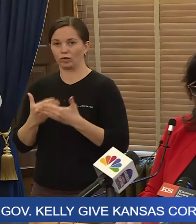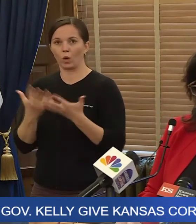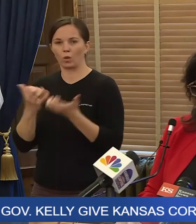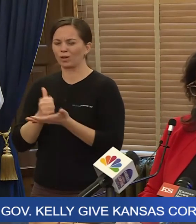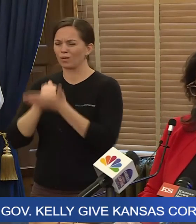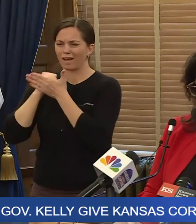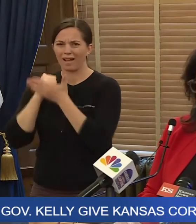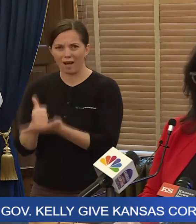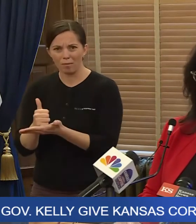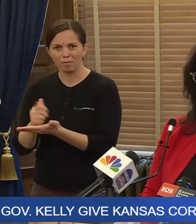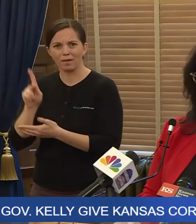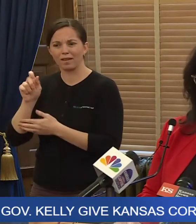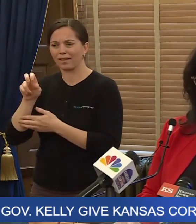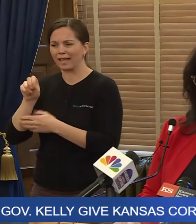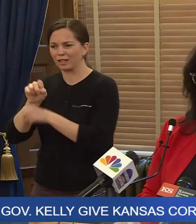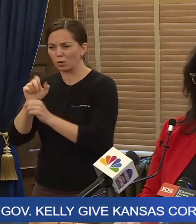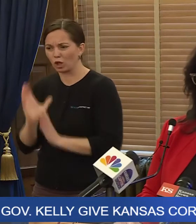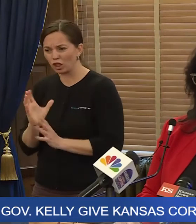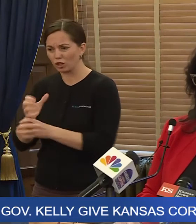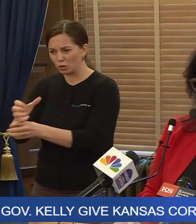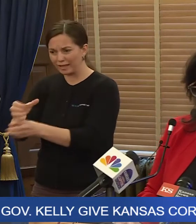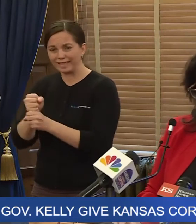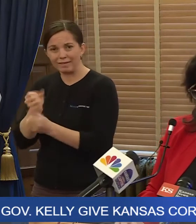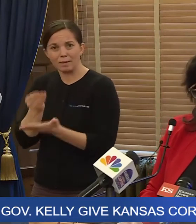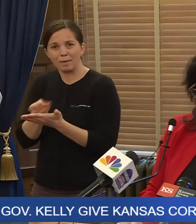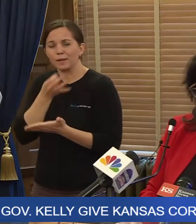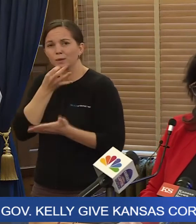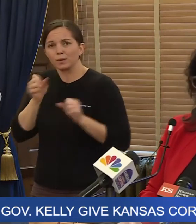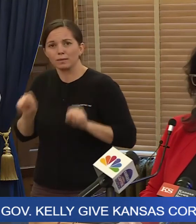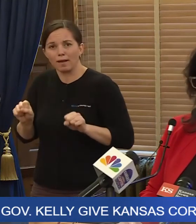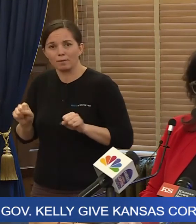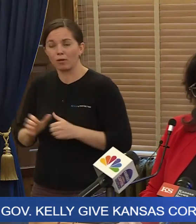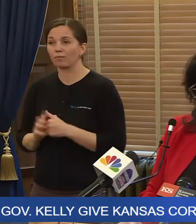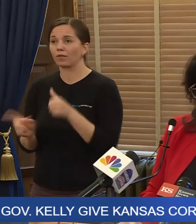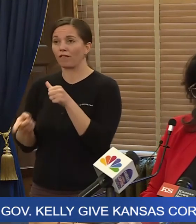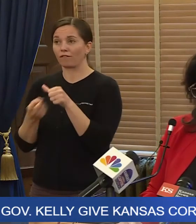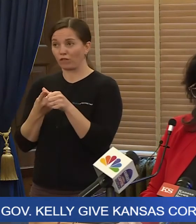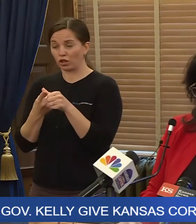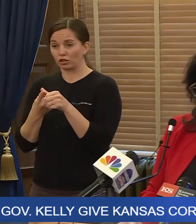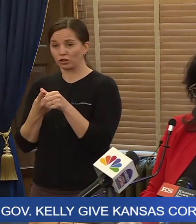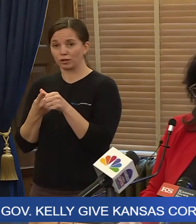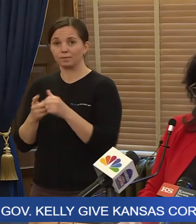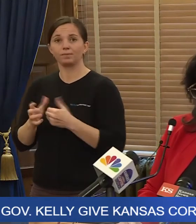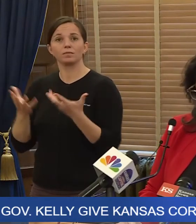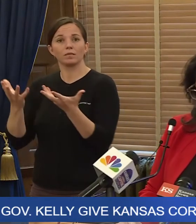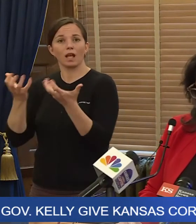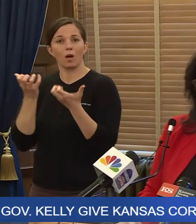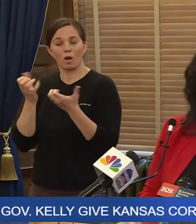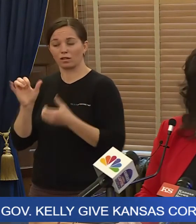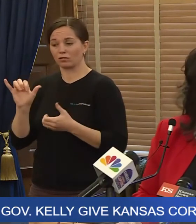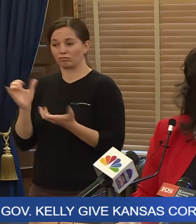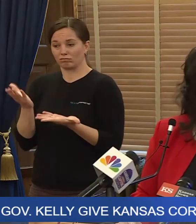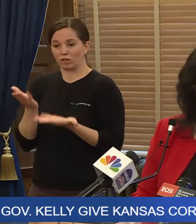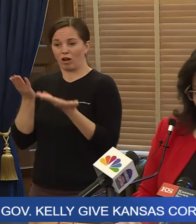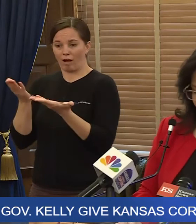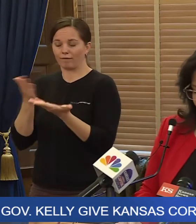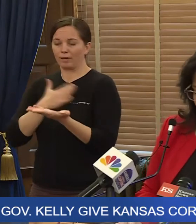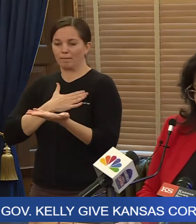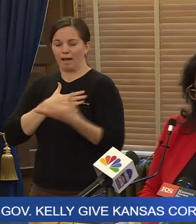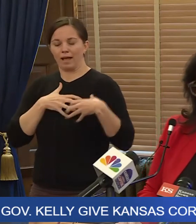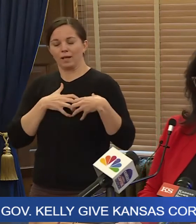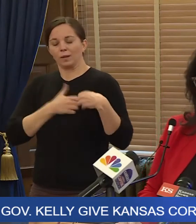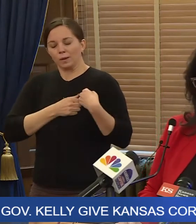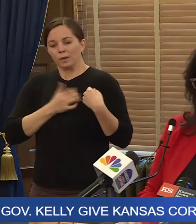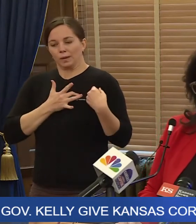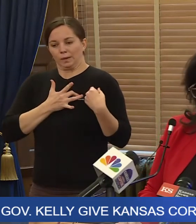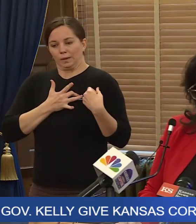helping our Kansas workers receive their money as soon as possible. First and foremost, I would like to also offer my condolences